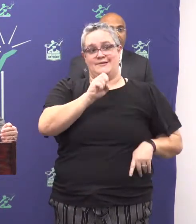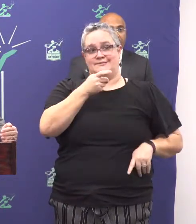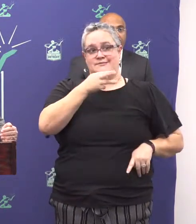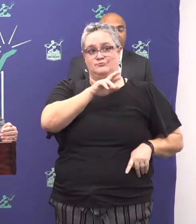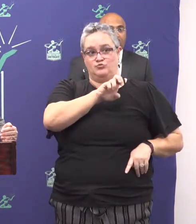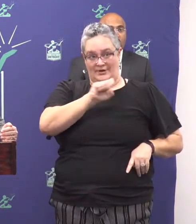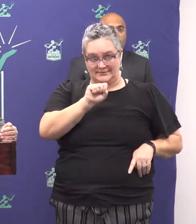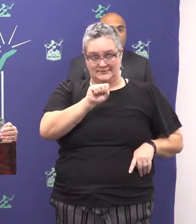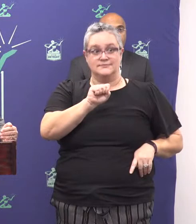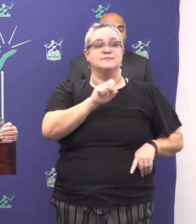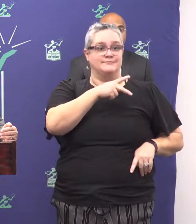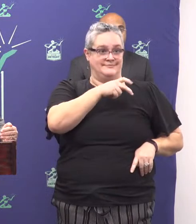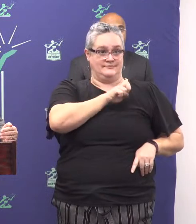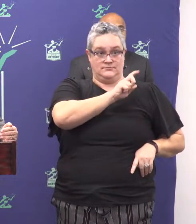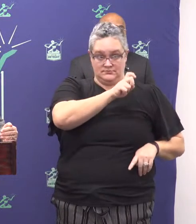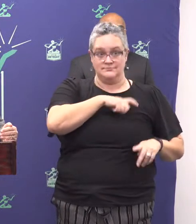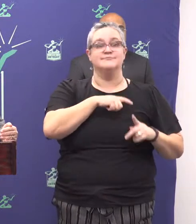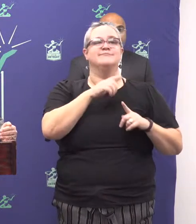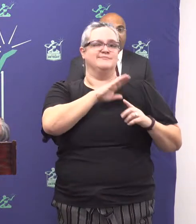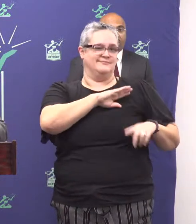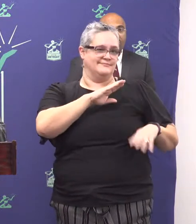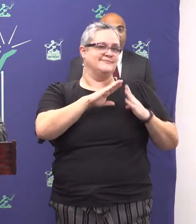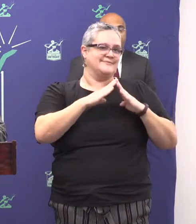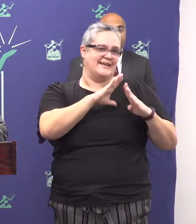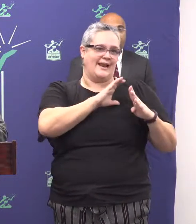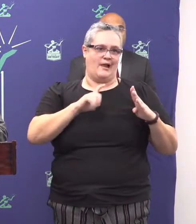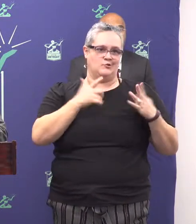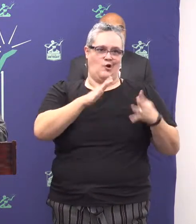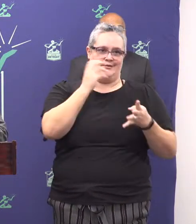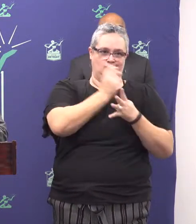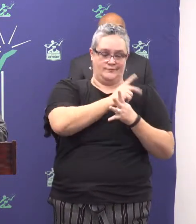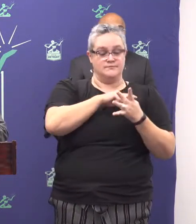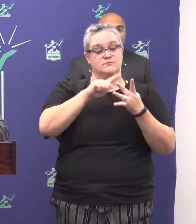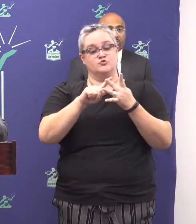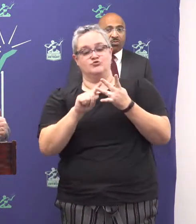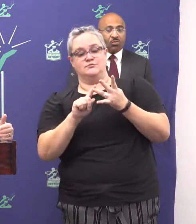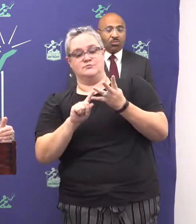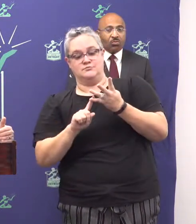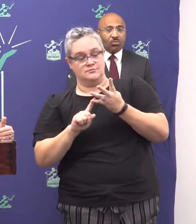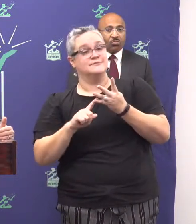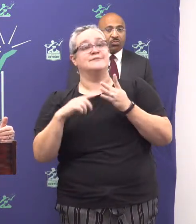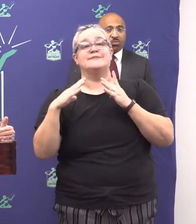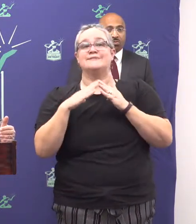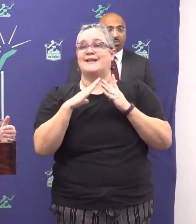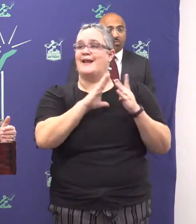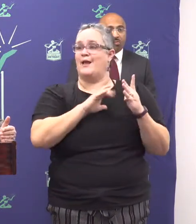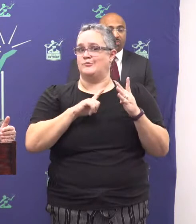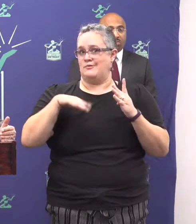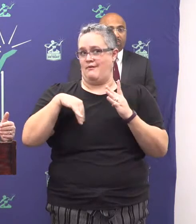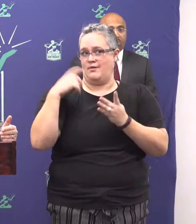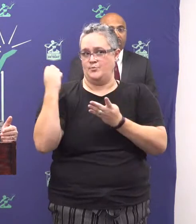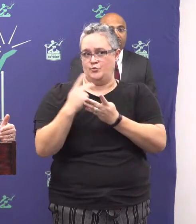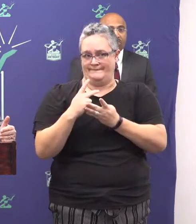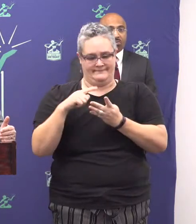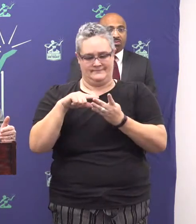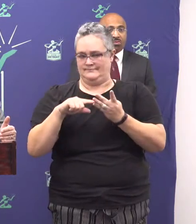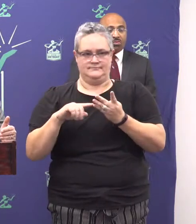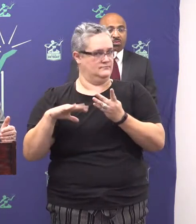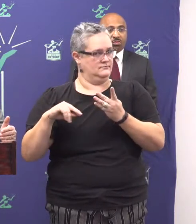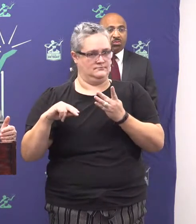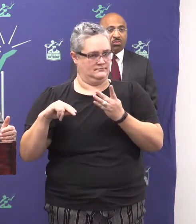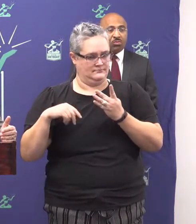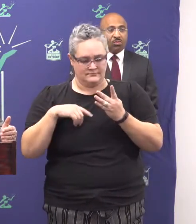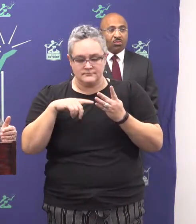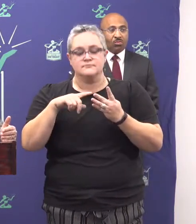approved, and three others that City Council did not approve. And we ended up in